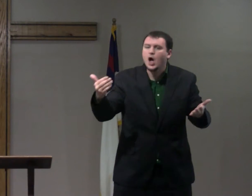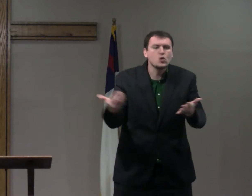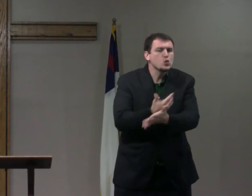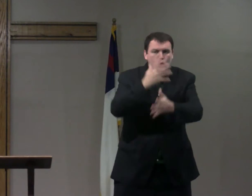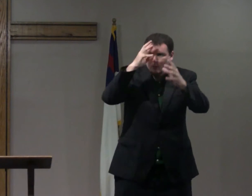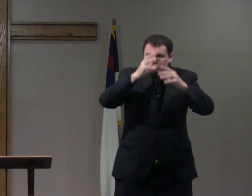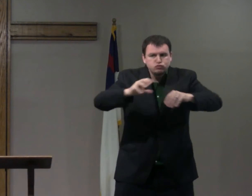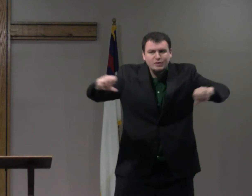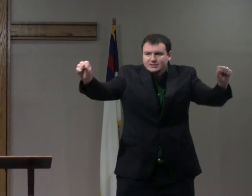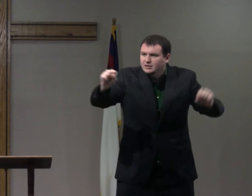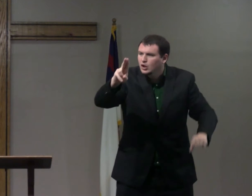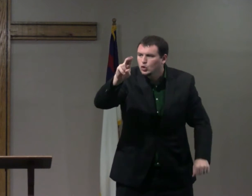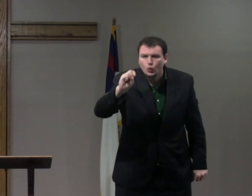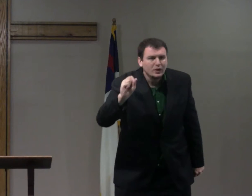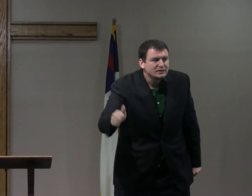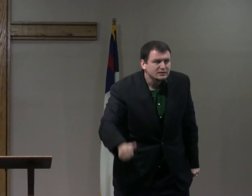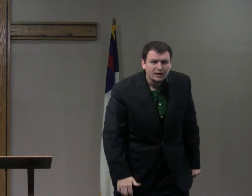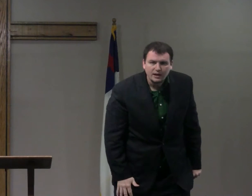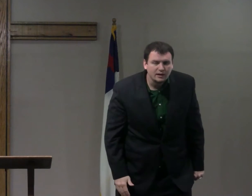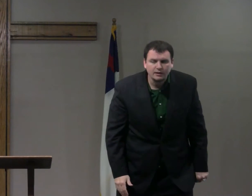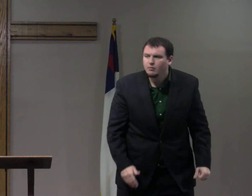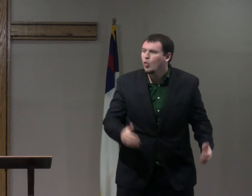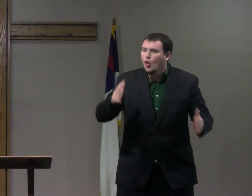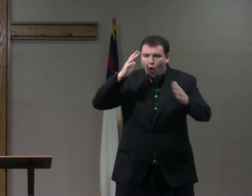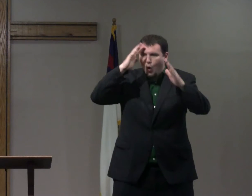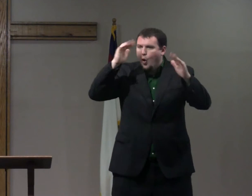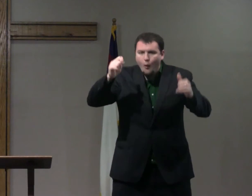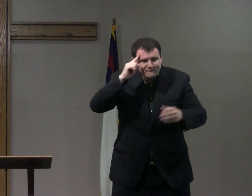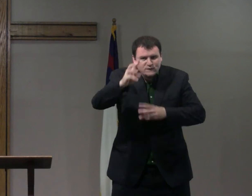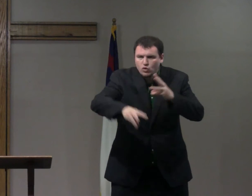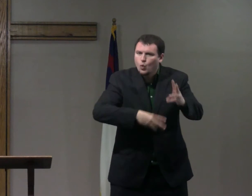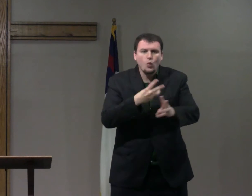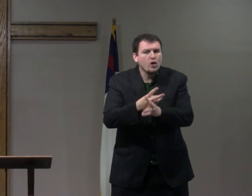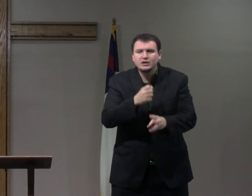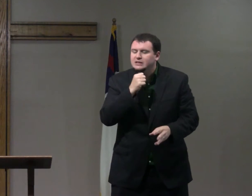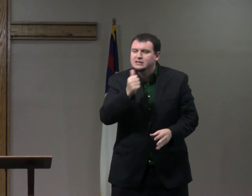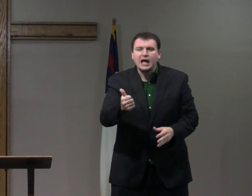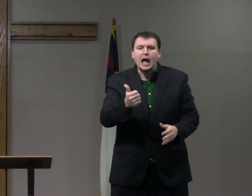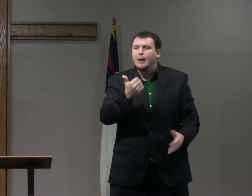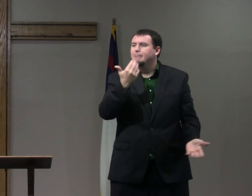not a new president. The hope for the world is not